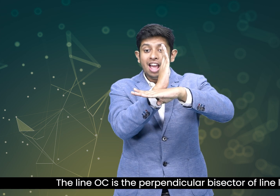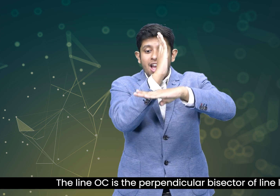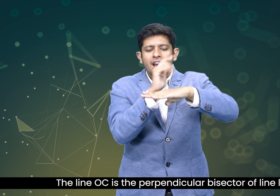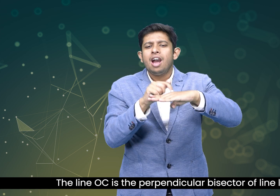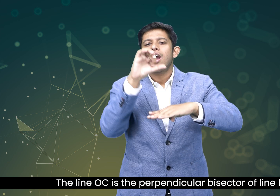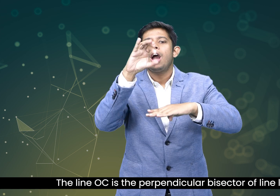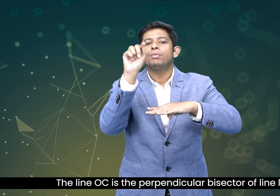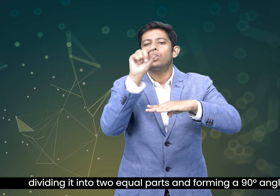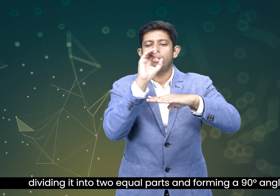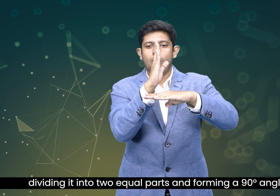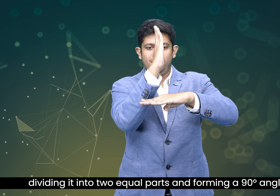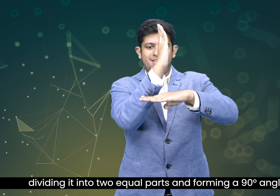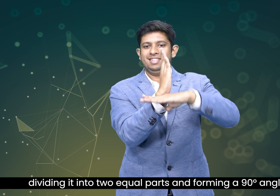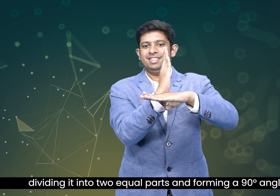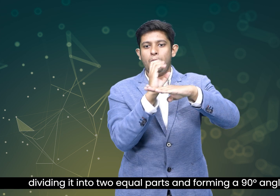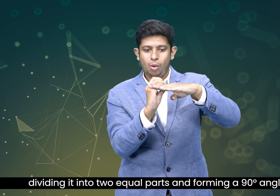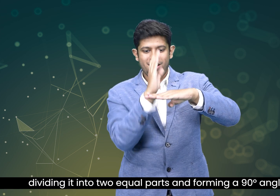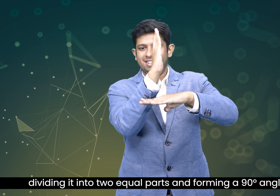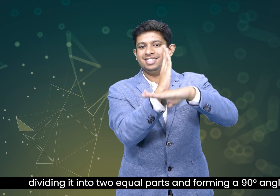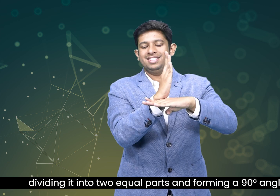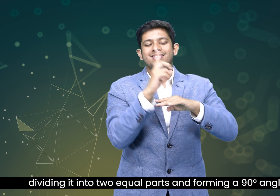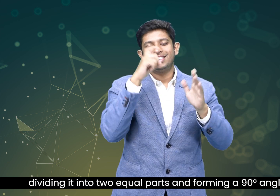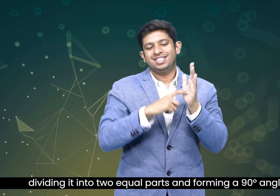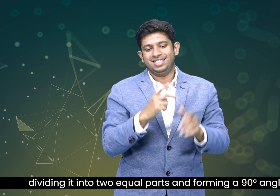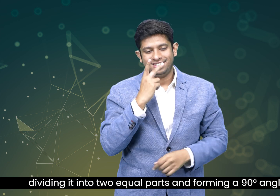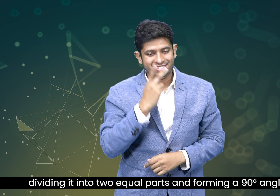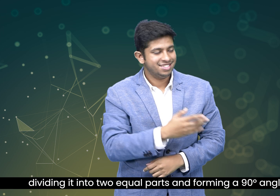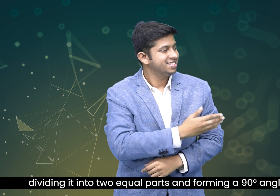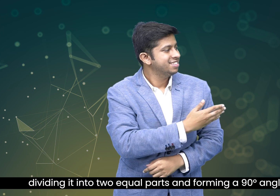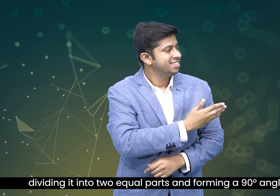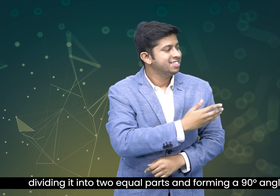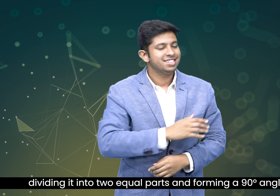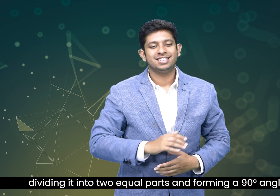line L, dividing it into two equal parts and forming a 90-degree angle at O.